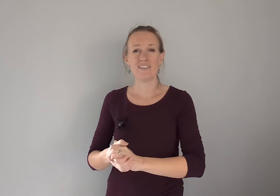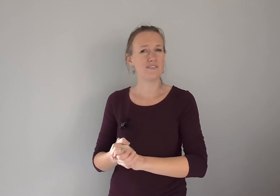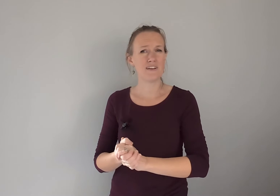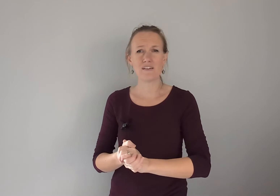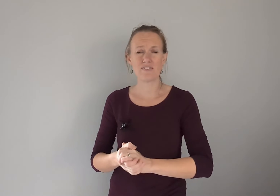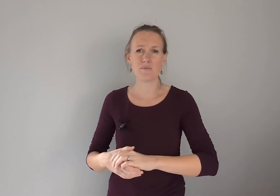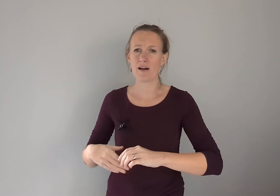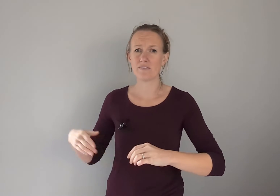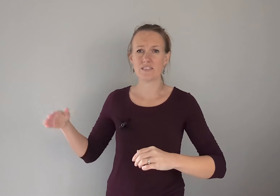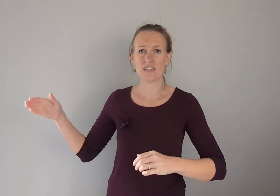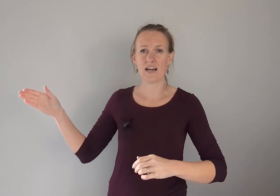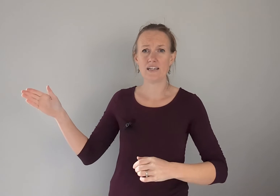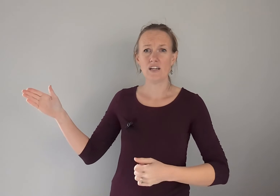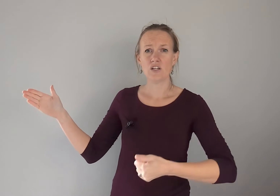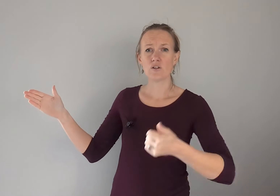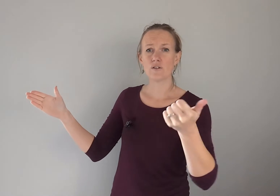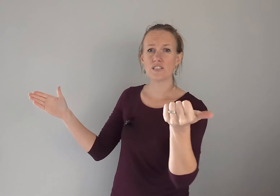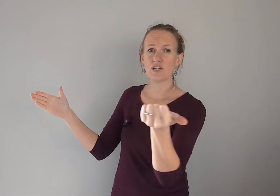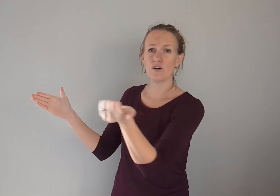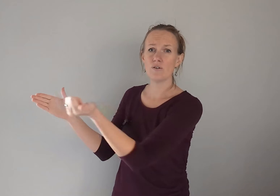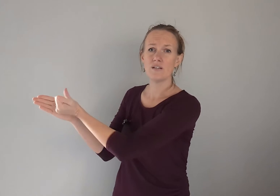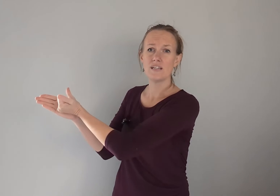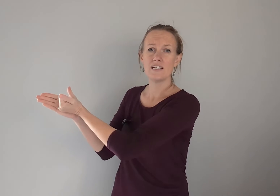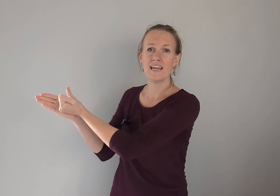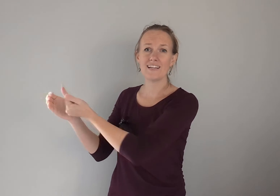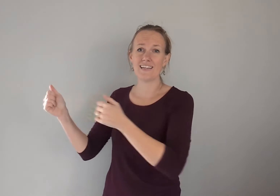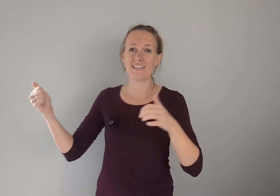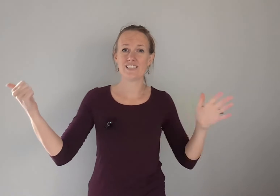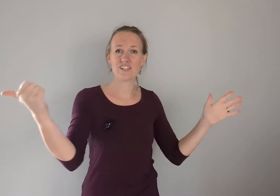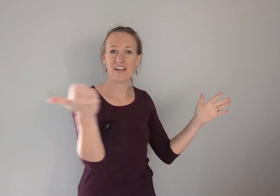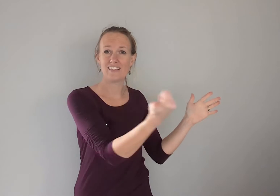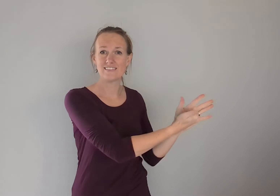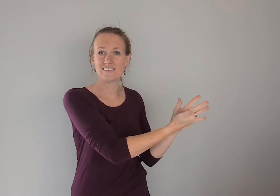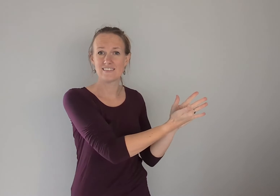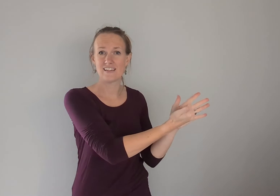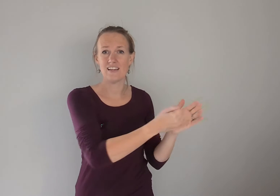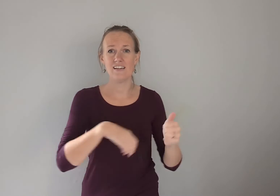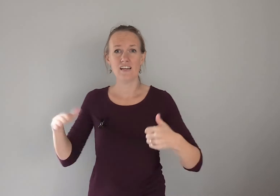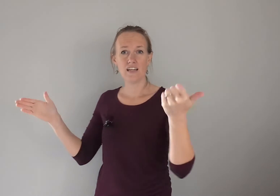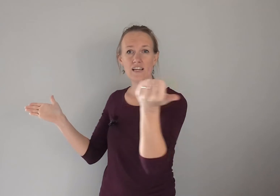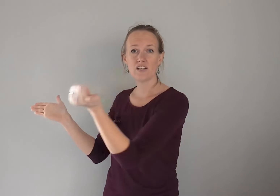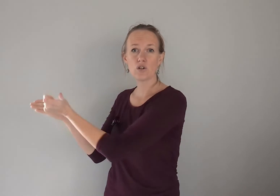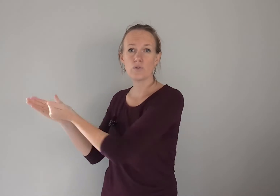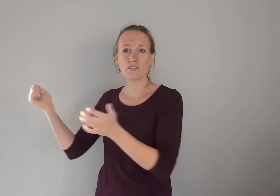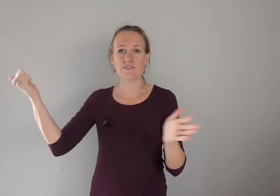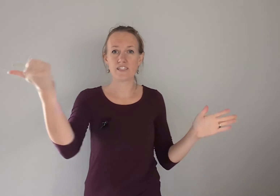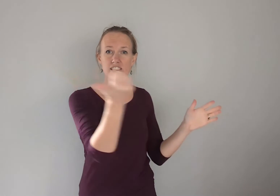a very, very powerful sign. You're going to show nailing into your hands, okay, in the